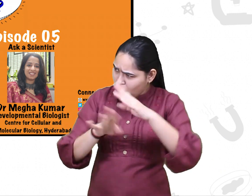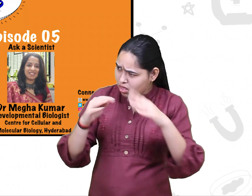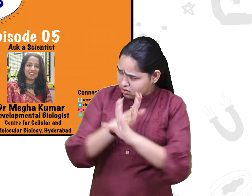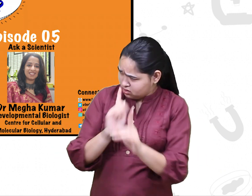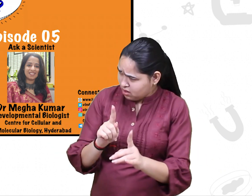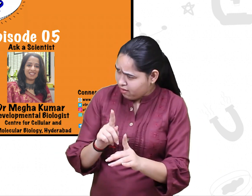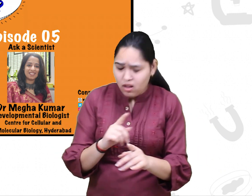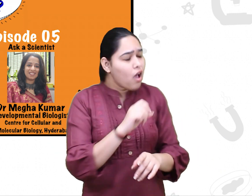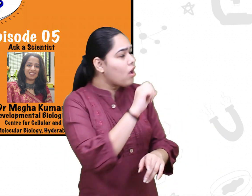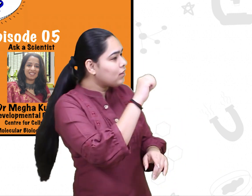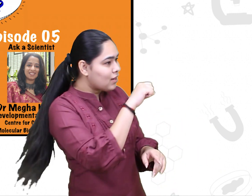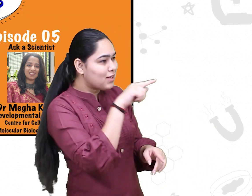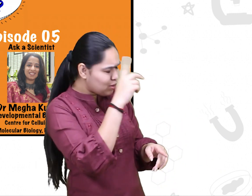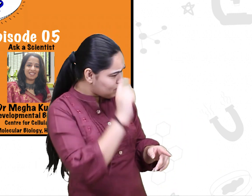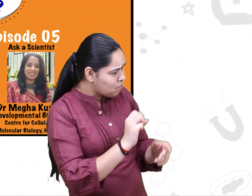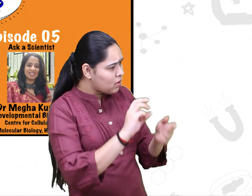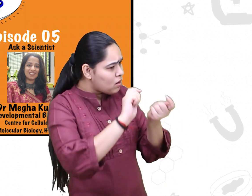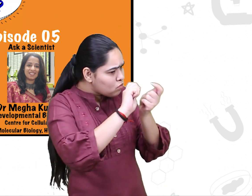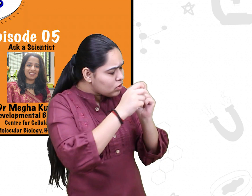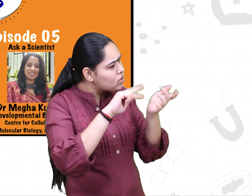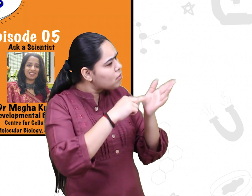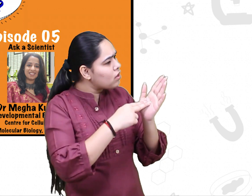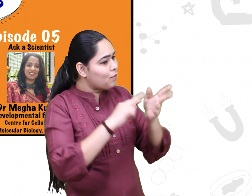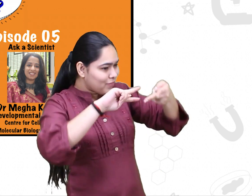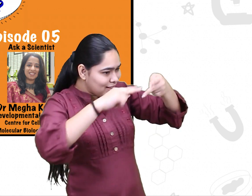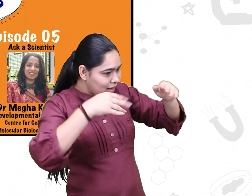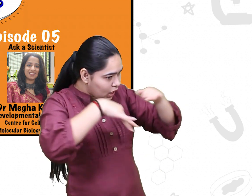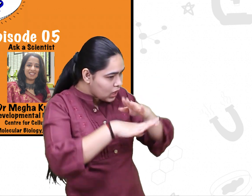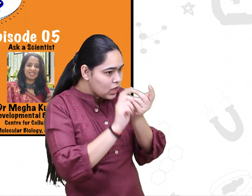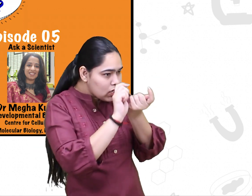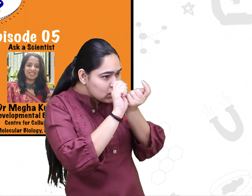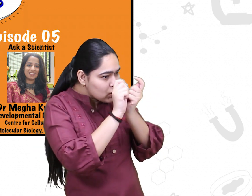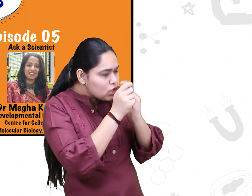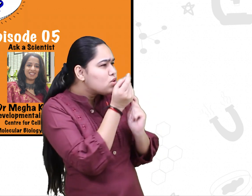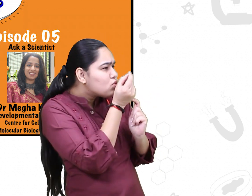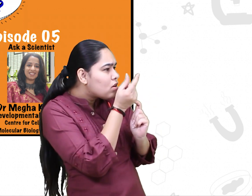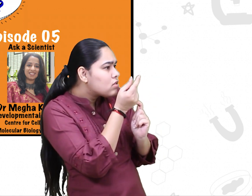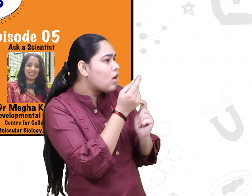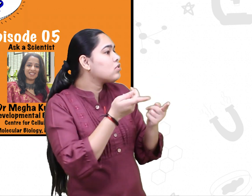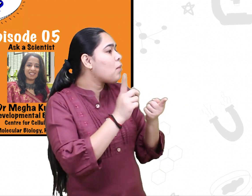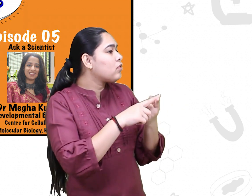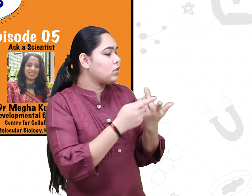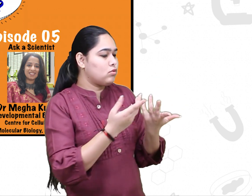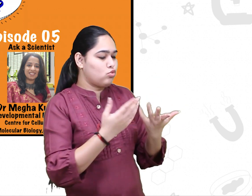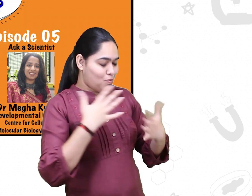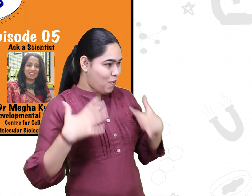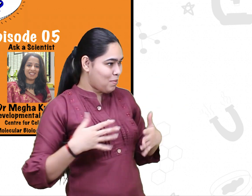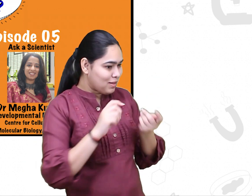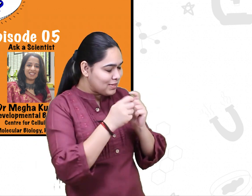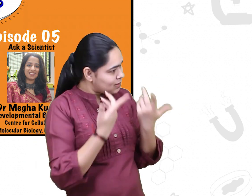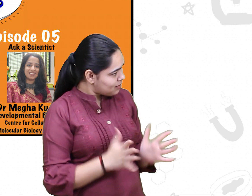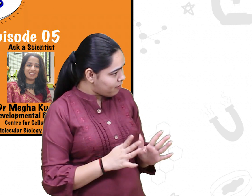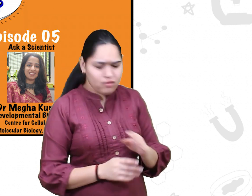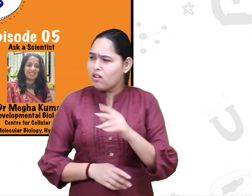organism? Yes, now I remember. So these small changes can sometimes show as big